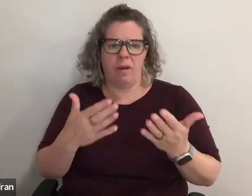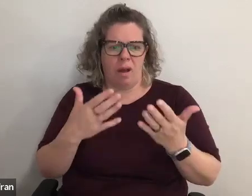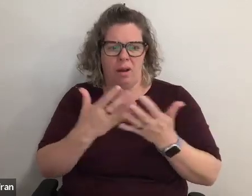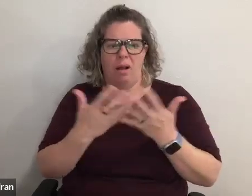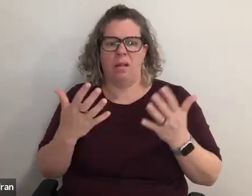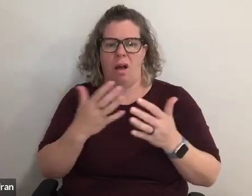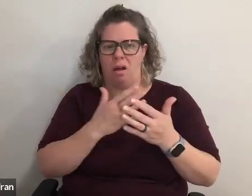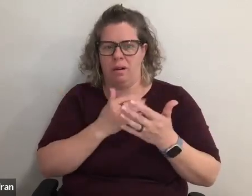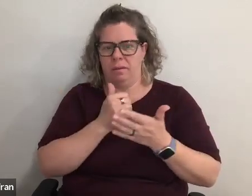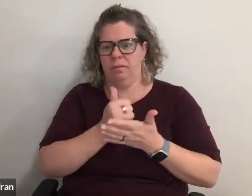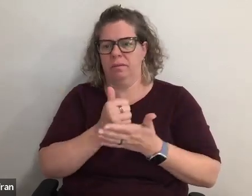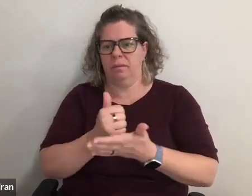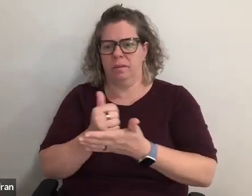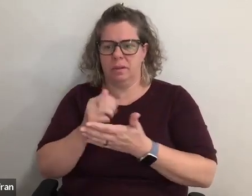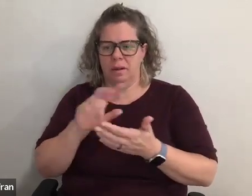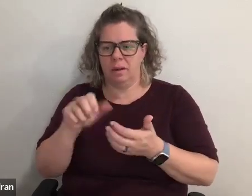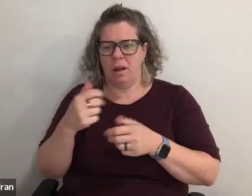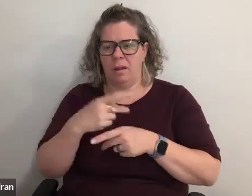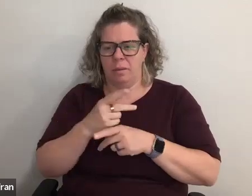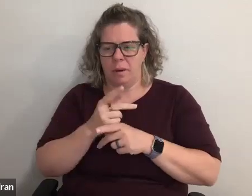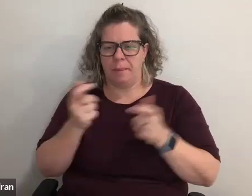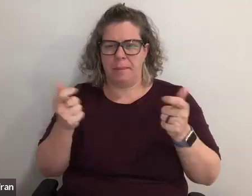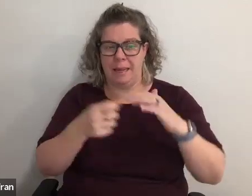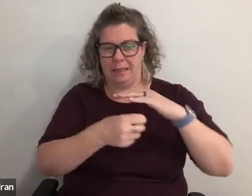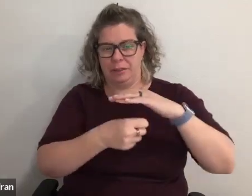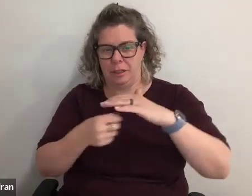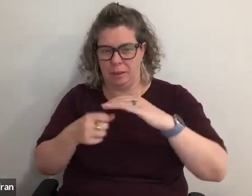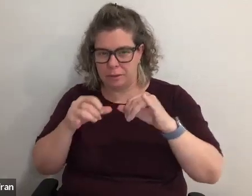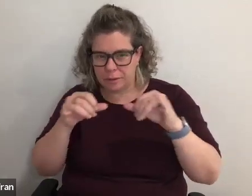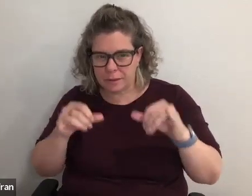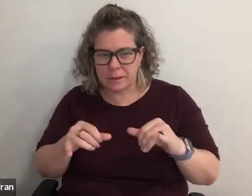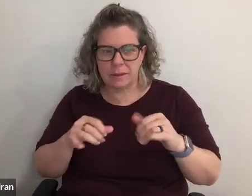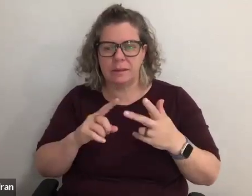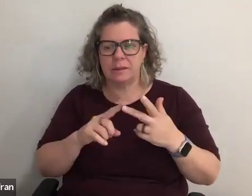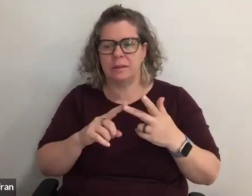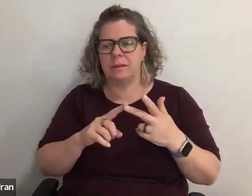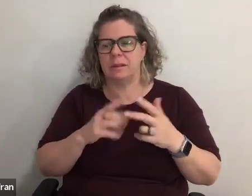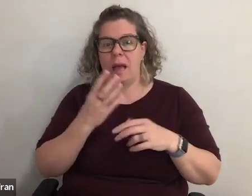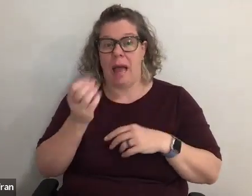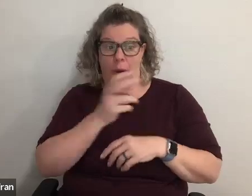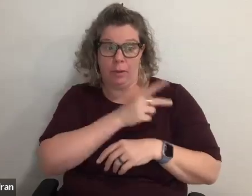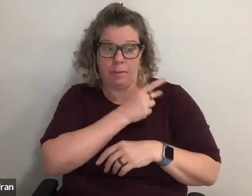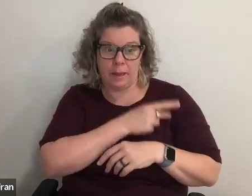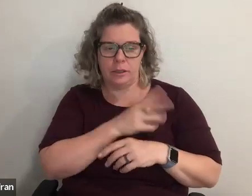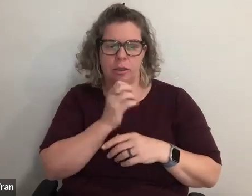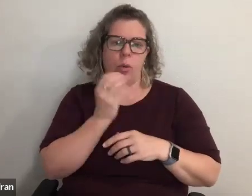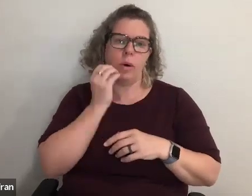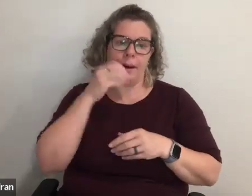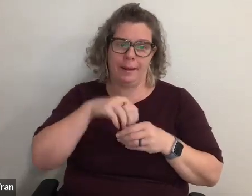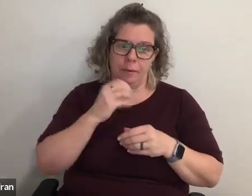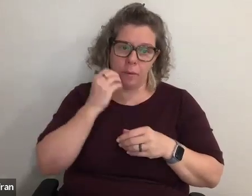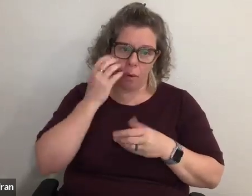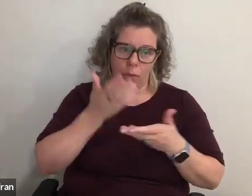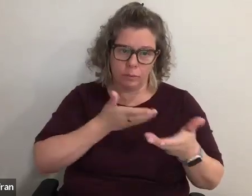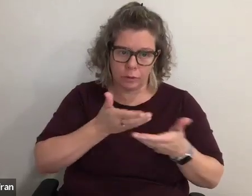among other product lines. Like we do big shelter systems, outpatient services, residential. So